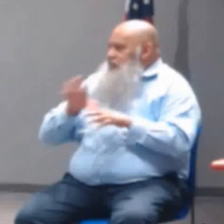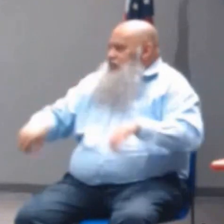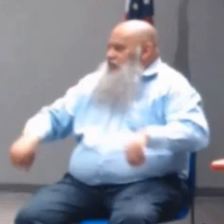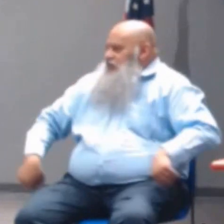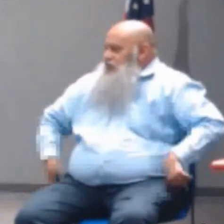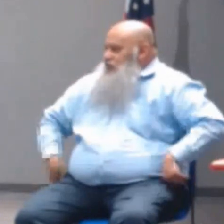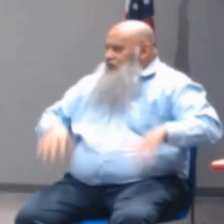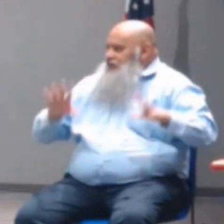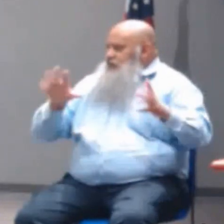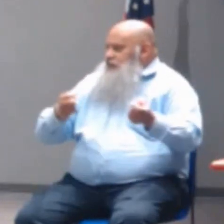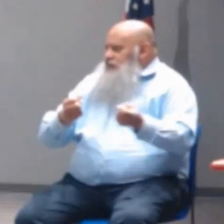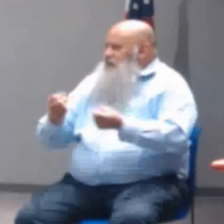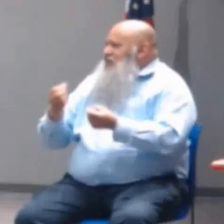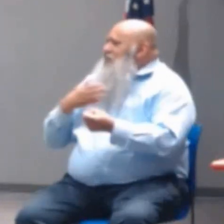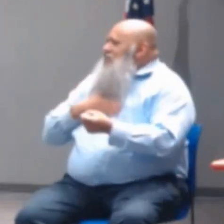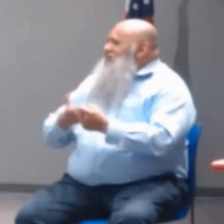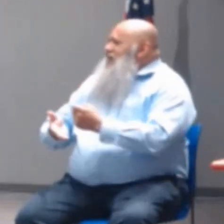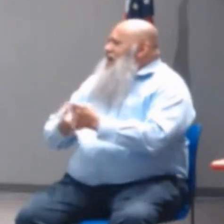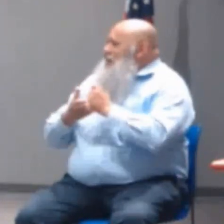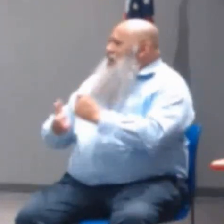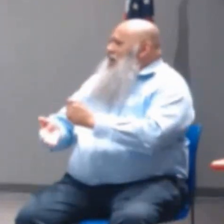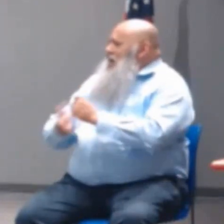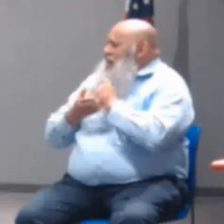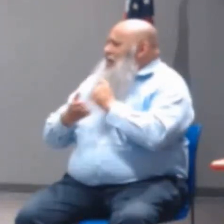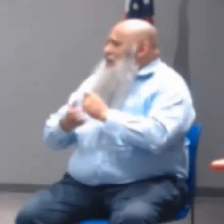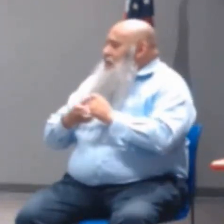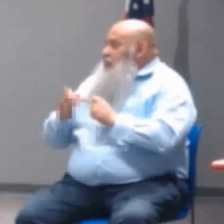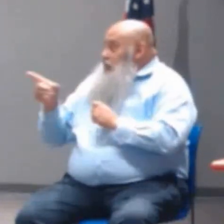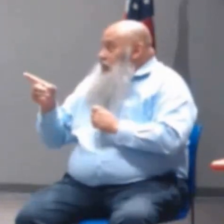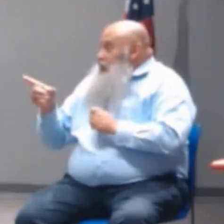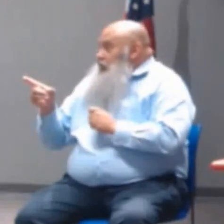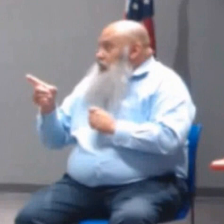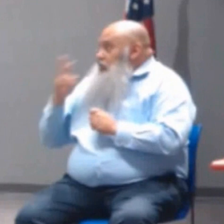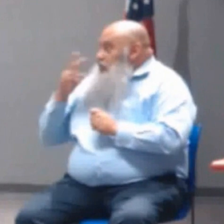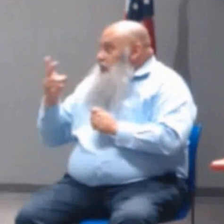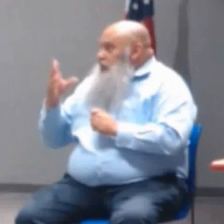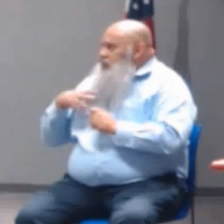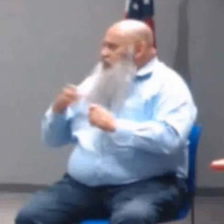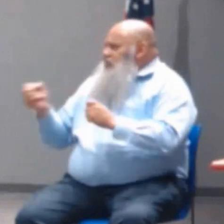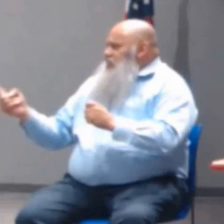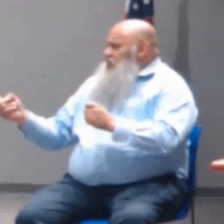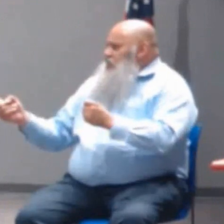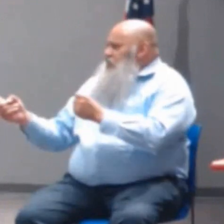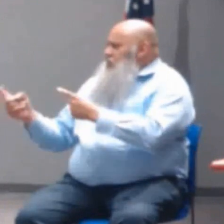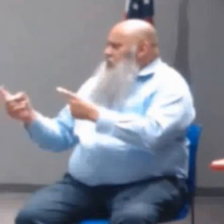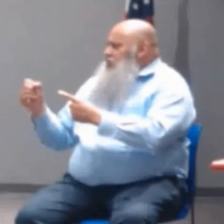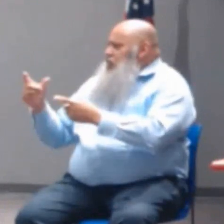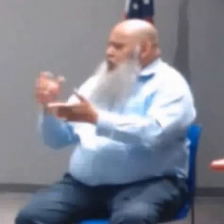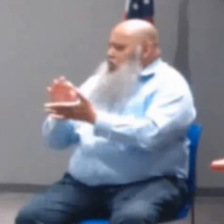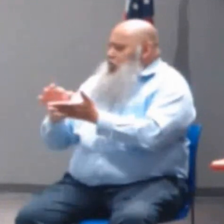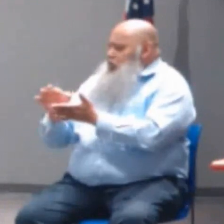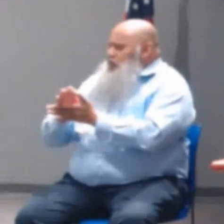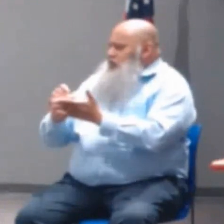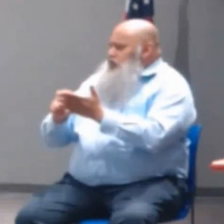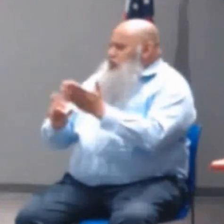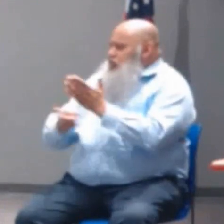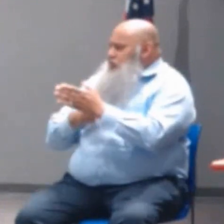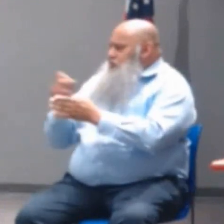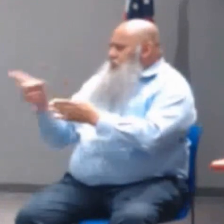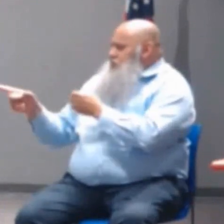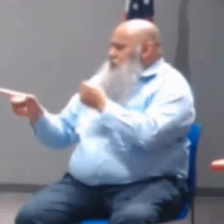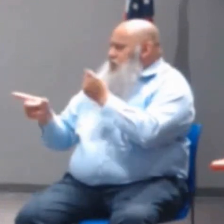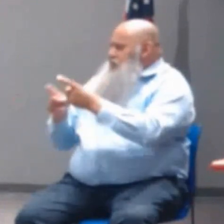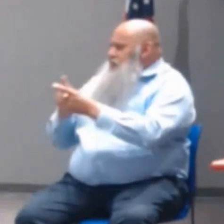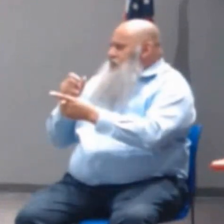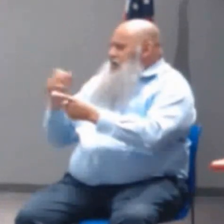appealed to the crowd for help. And they started throwing stuff. They started throwing coins and garbage and other stuff. And the police